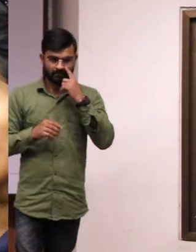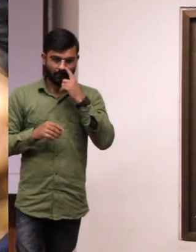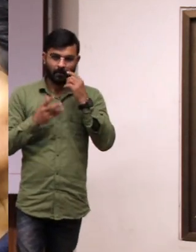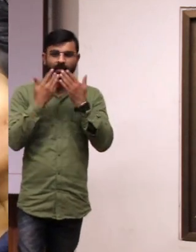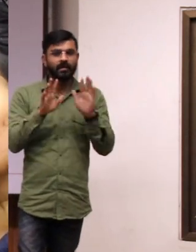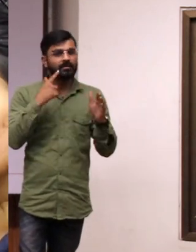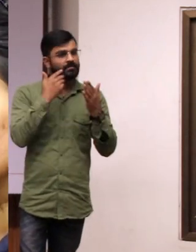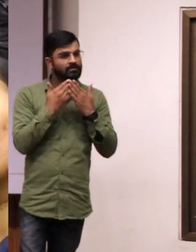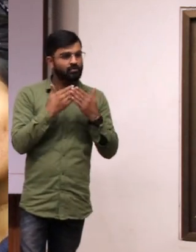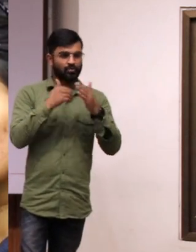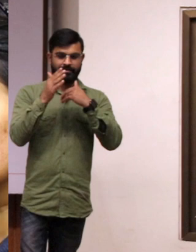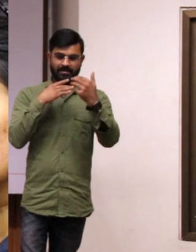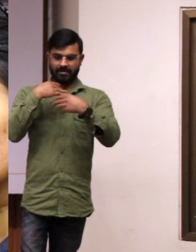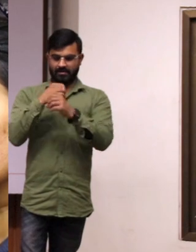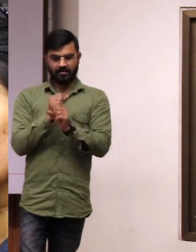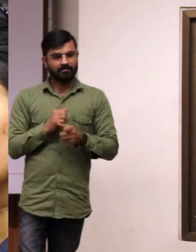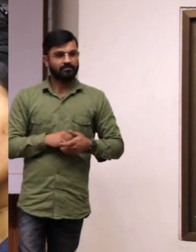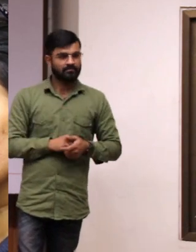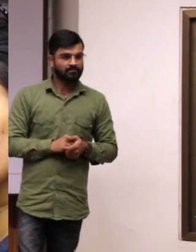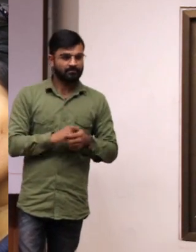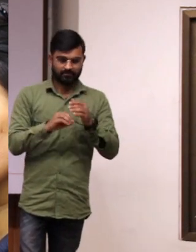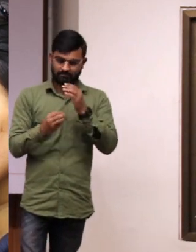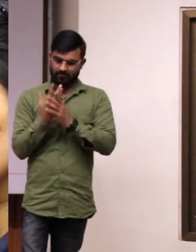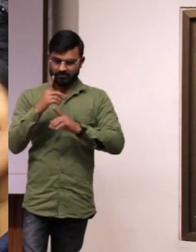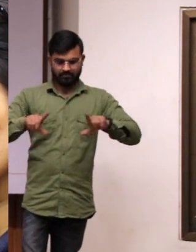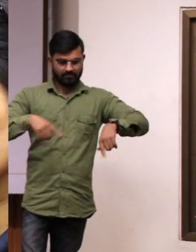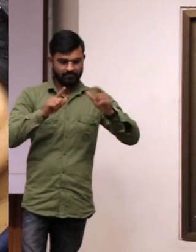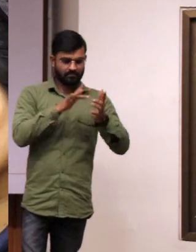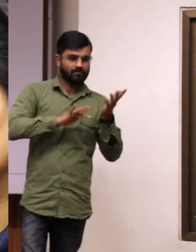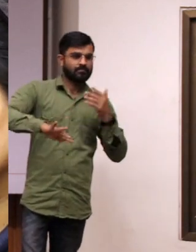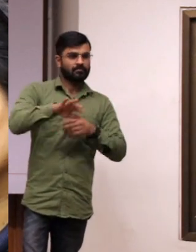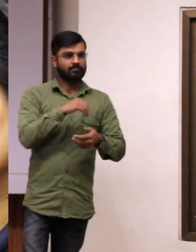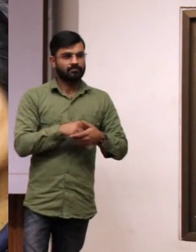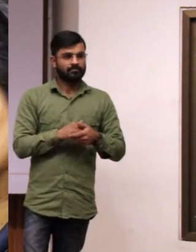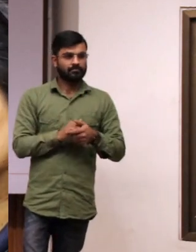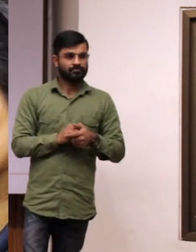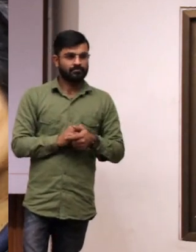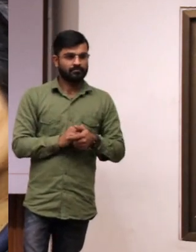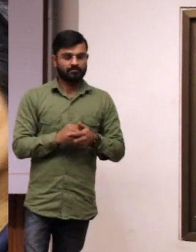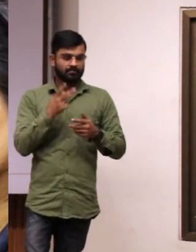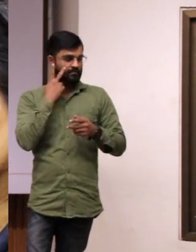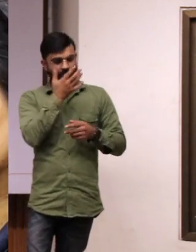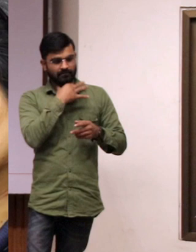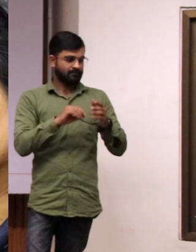or any building, when we plant trees in and around, we go for the